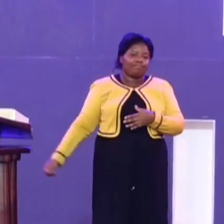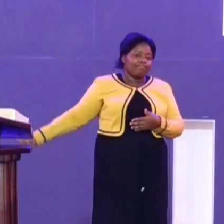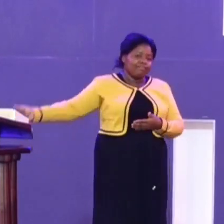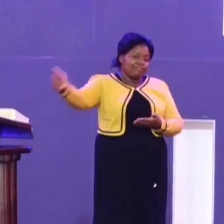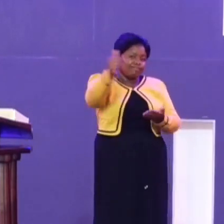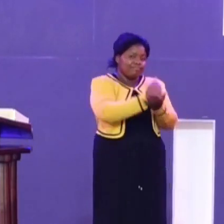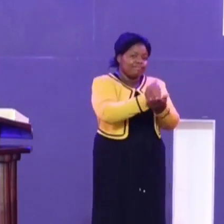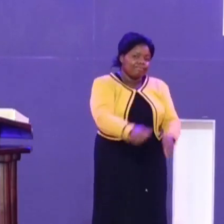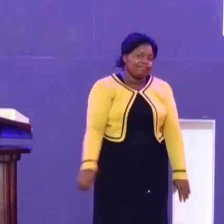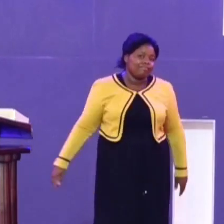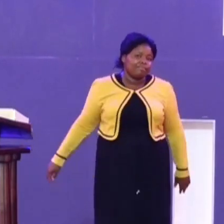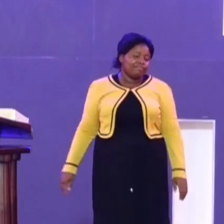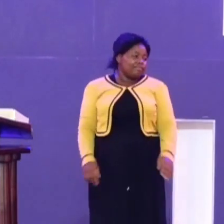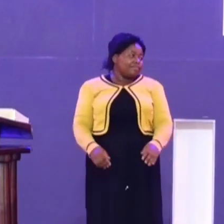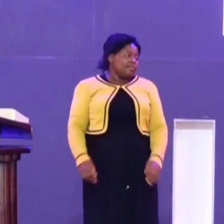Amen. Amen.